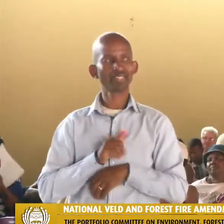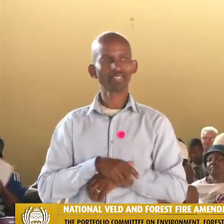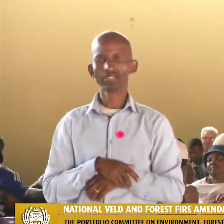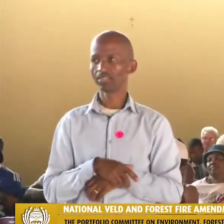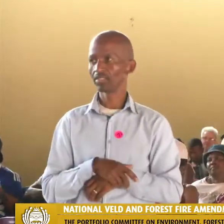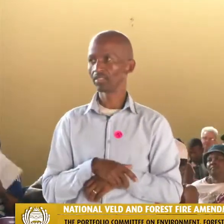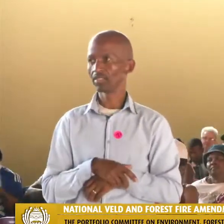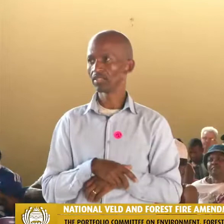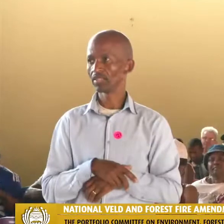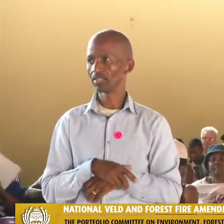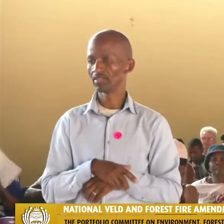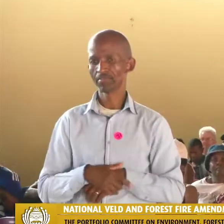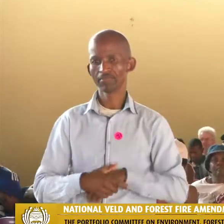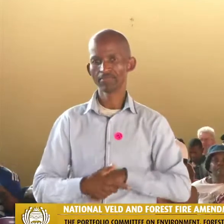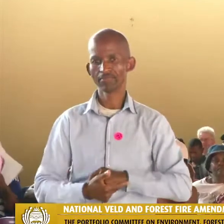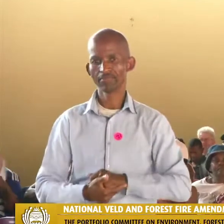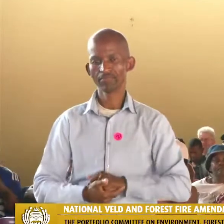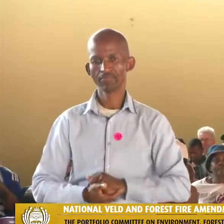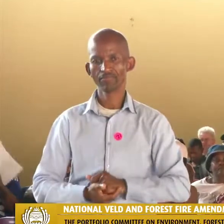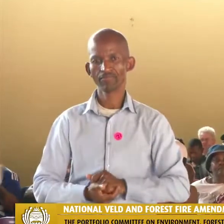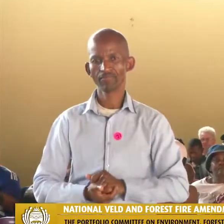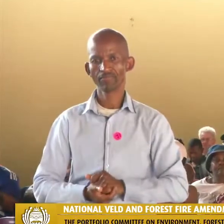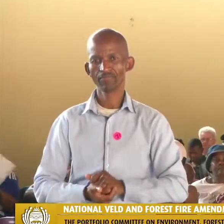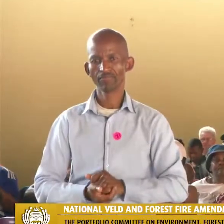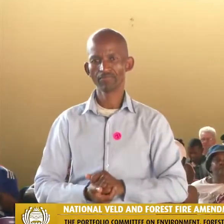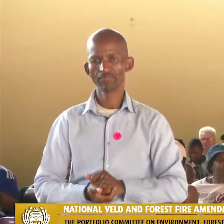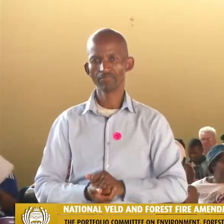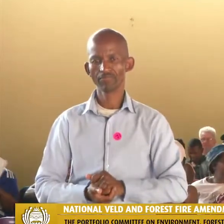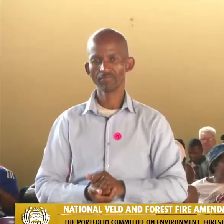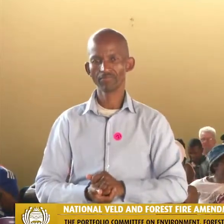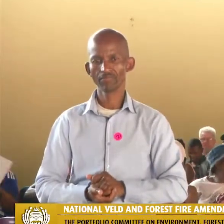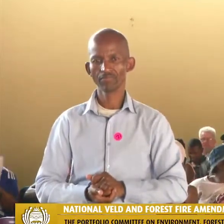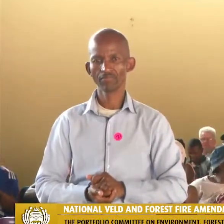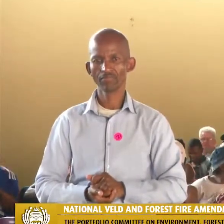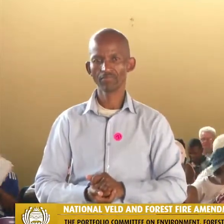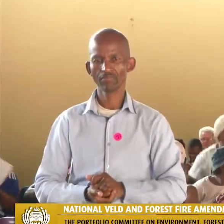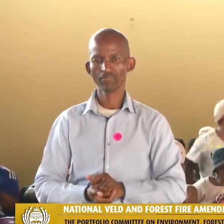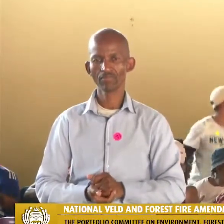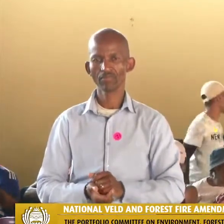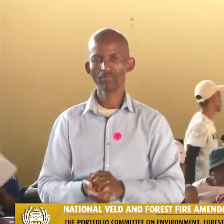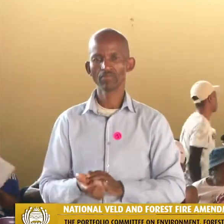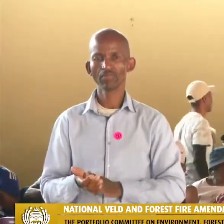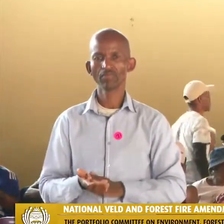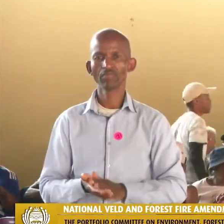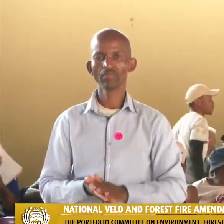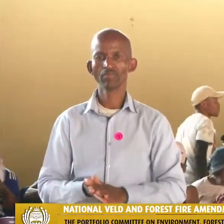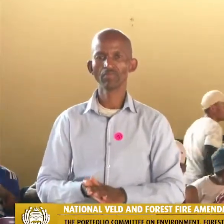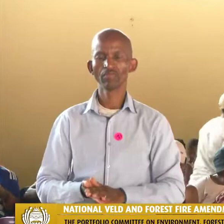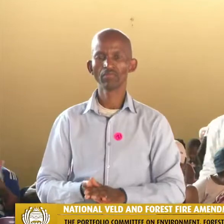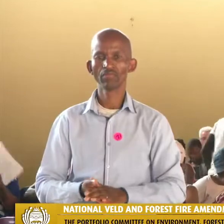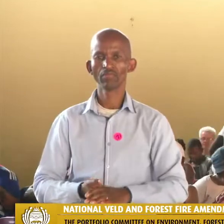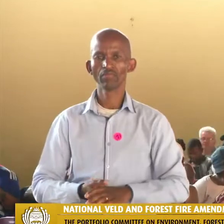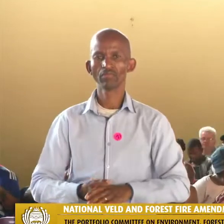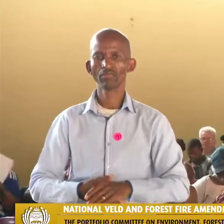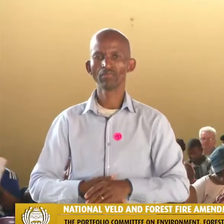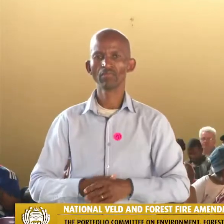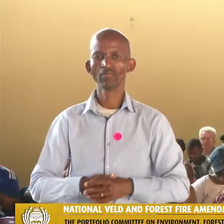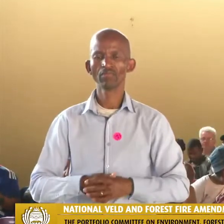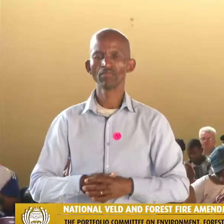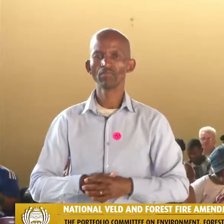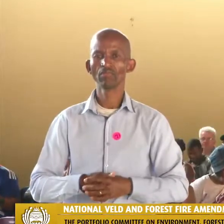Jaanong kgaitsedi ya ka ke na le bothata fano ka gonne batho botlhe ba ba bang ka lefoko fano ga ba re bolelele gore a ba